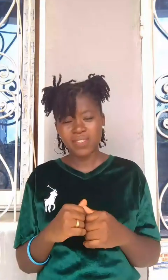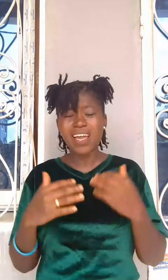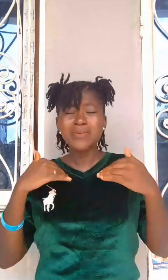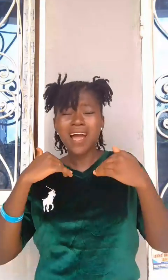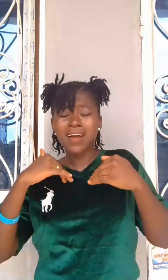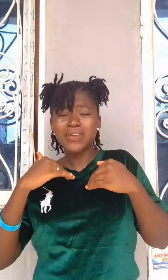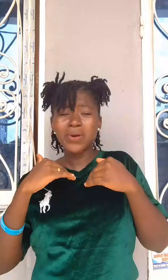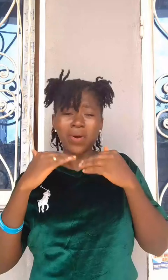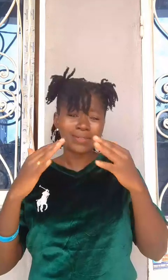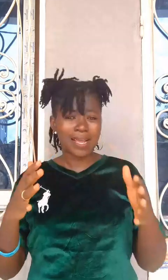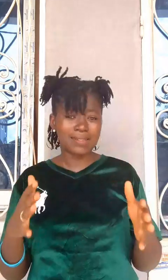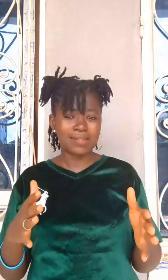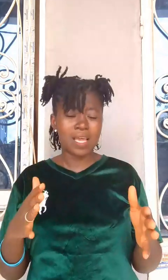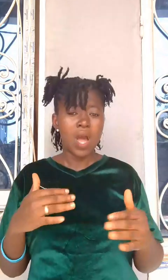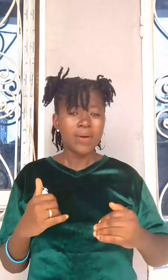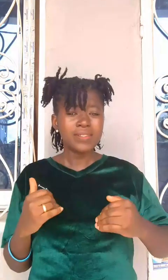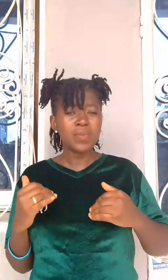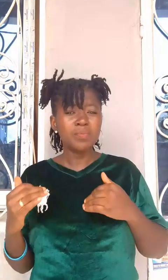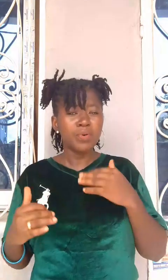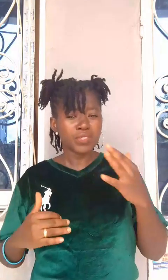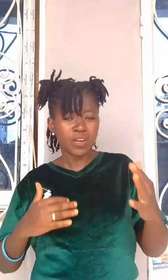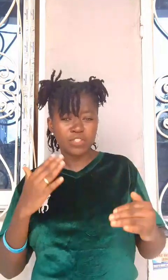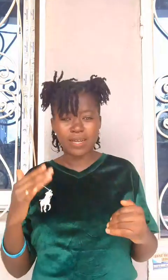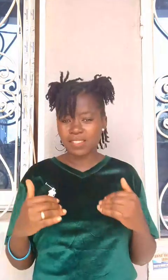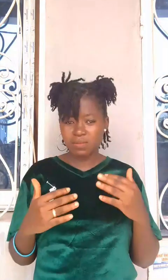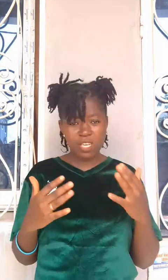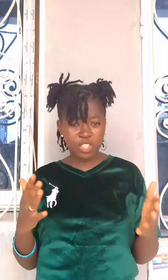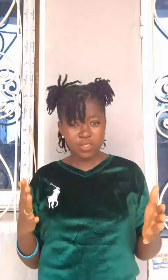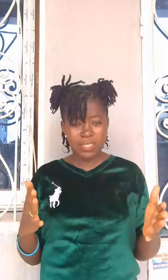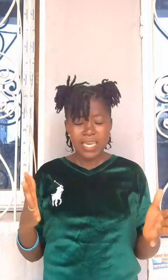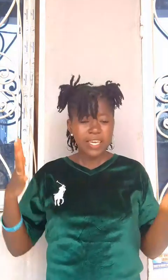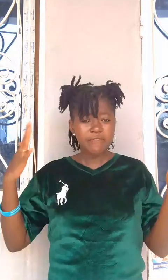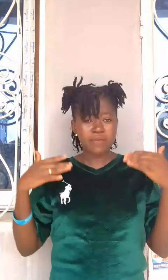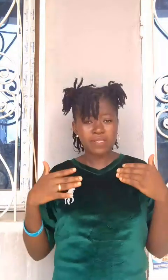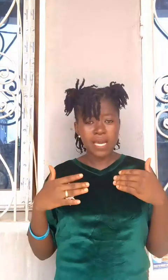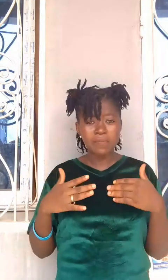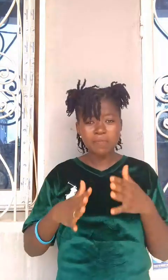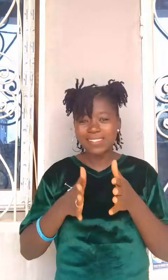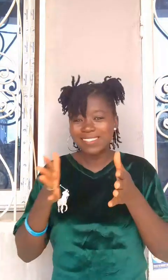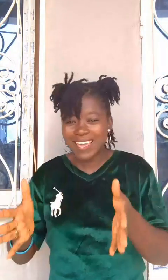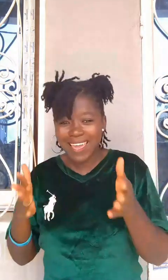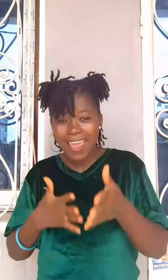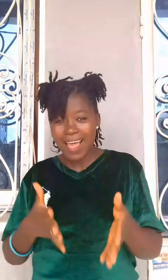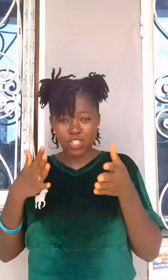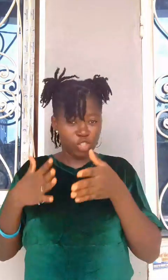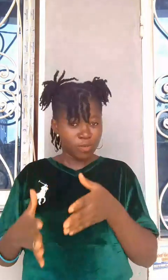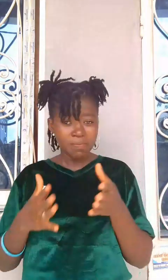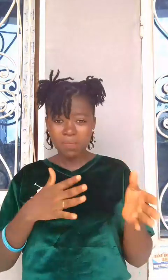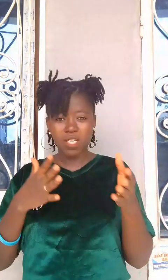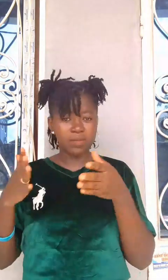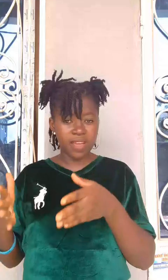virus. How can you contact it? What is the mode of transmission? If, for example, person A has human papilloma